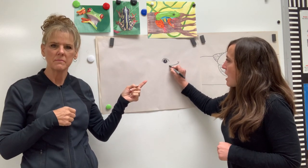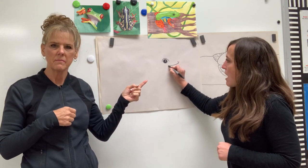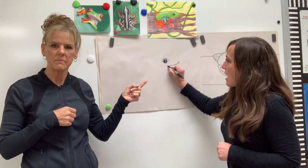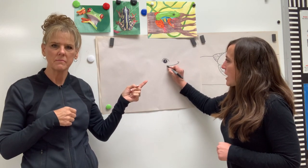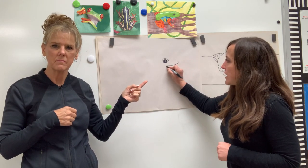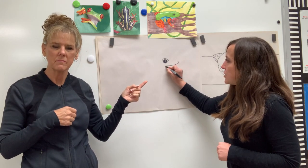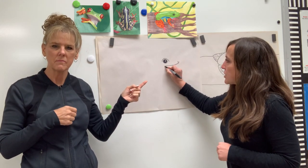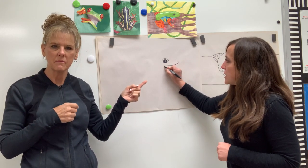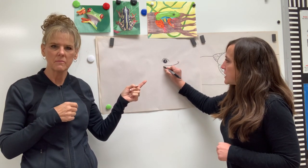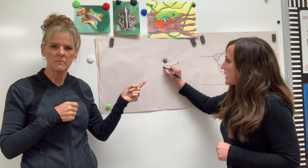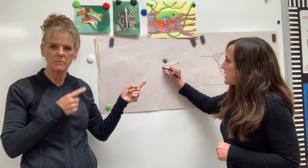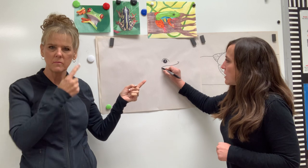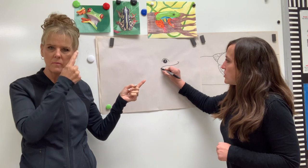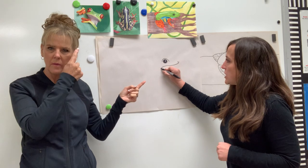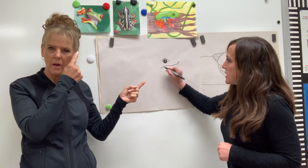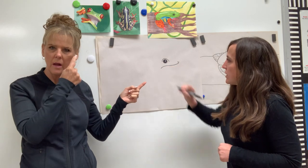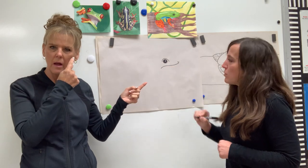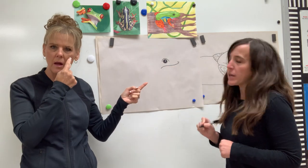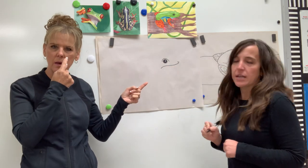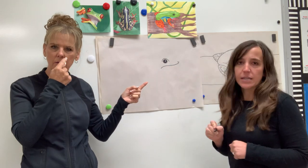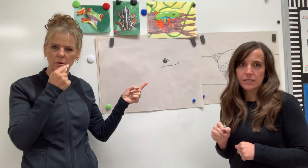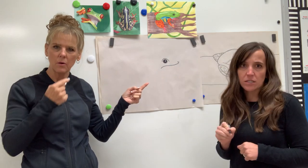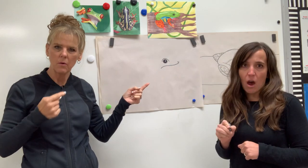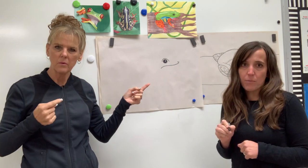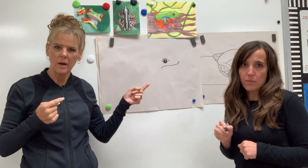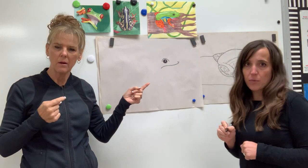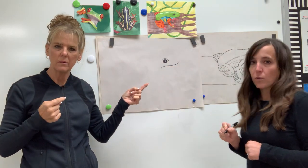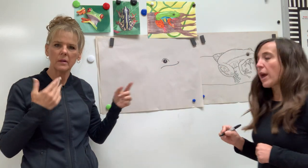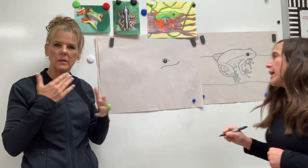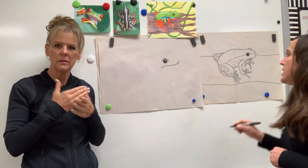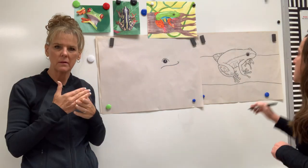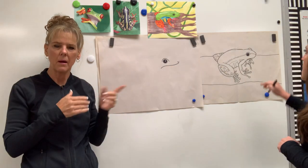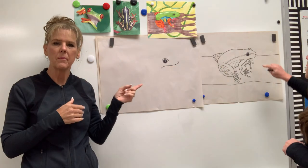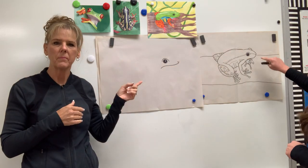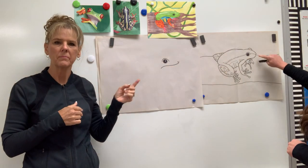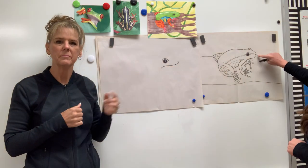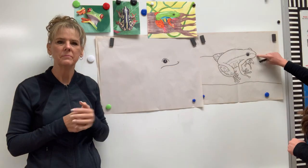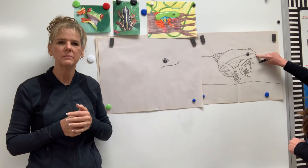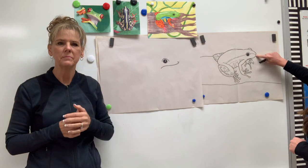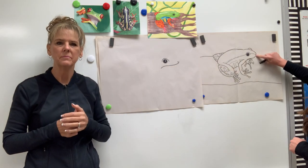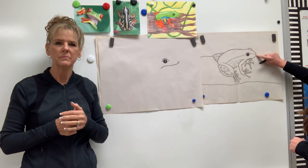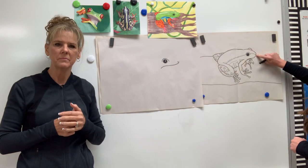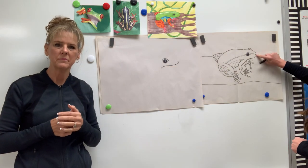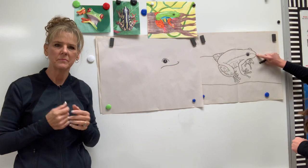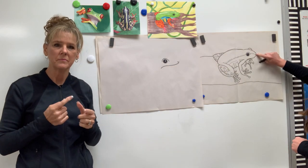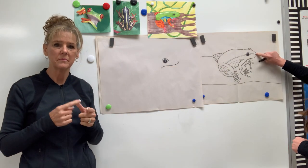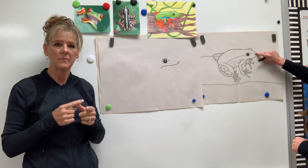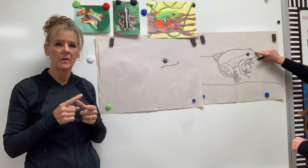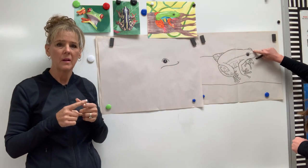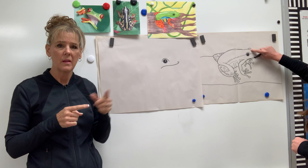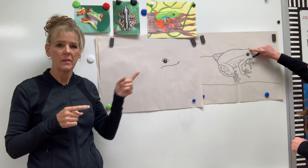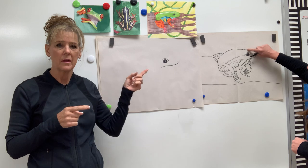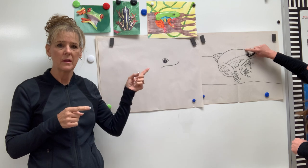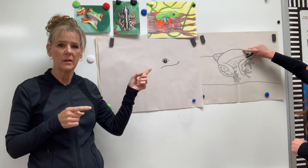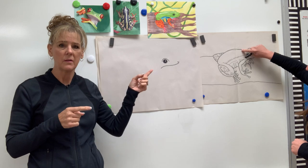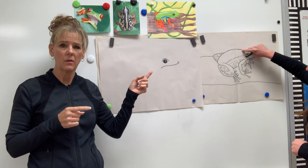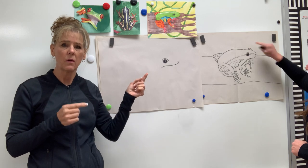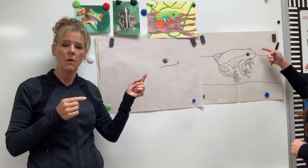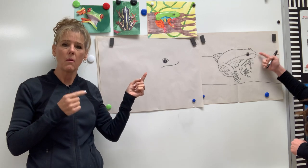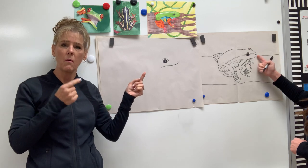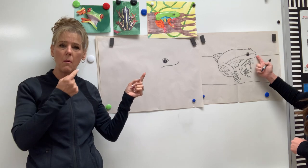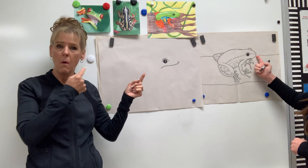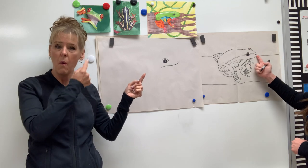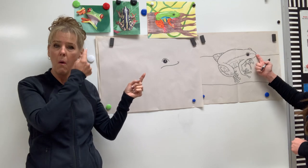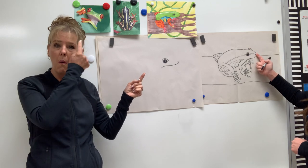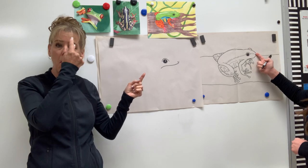the eye and it's just gonna slant down just a little bit and stop, okay? Then we're gonna curve it over the